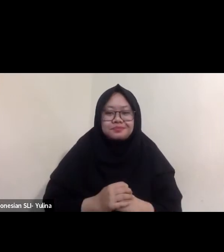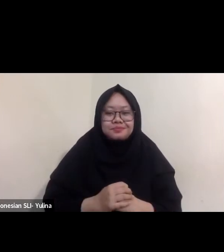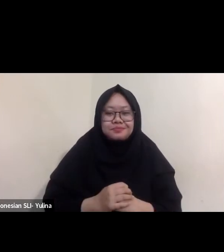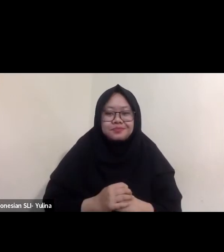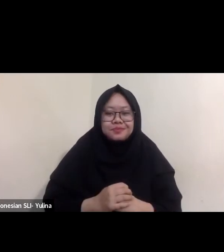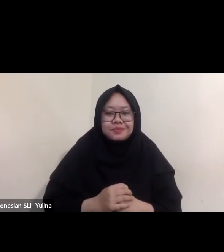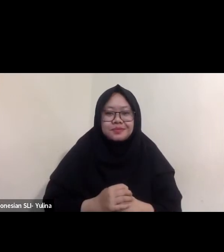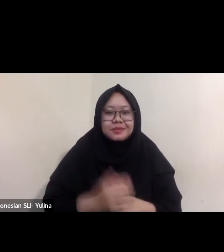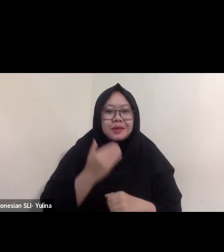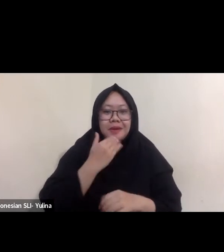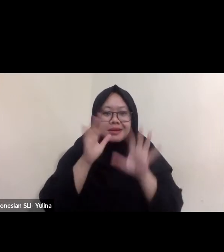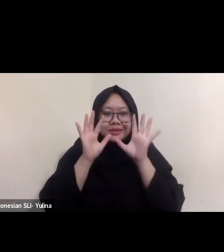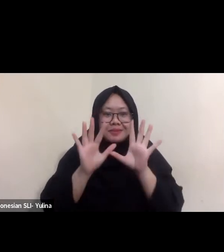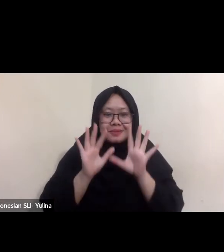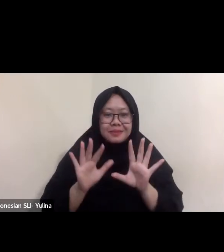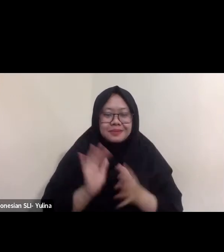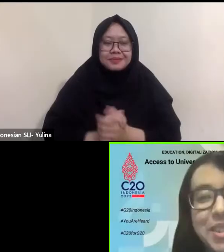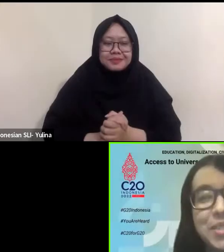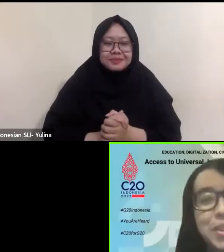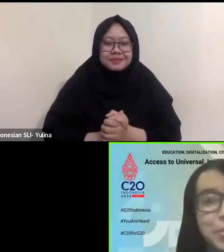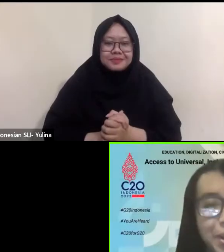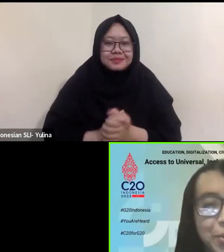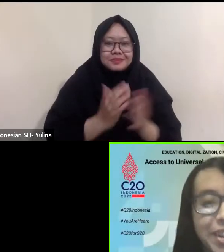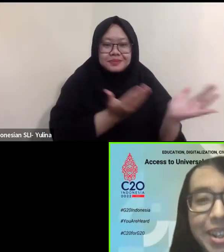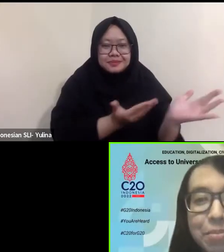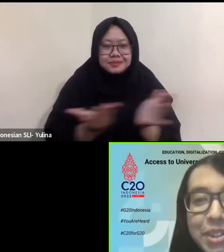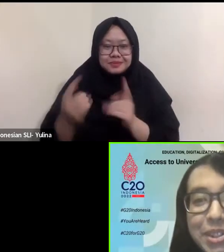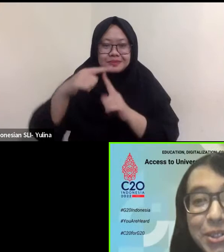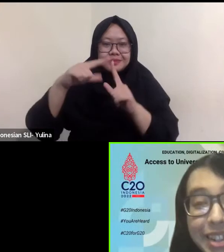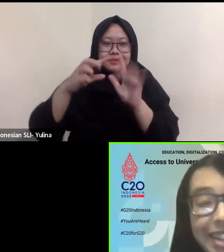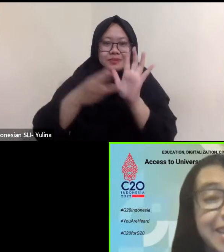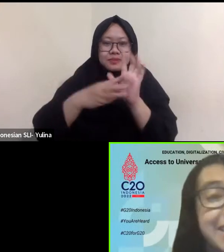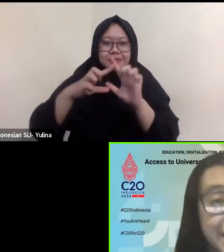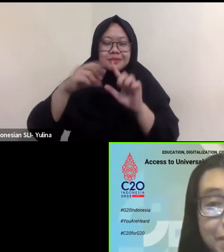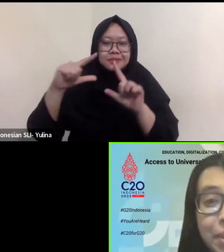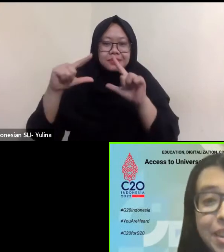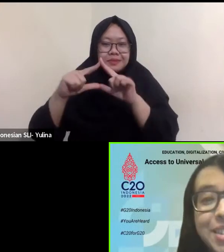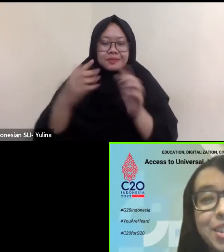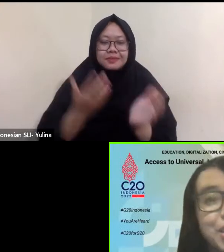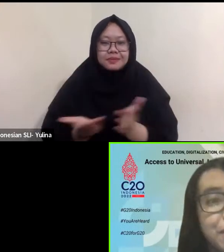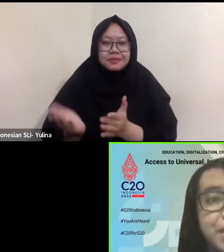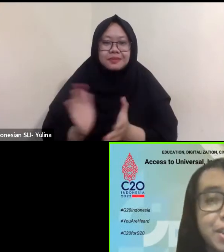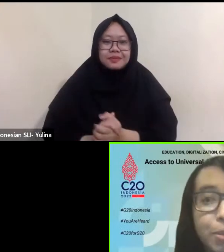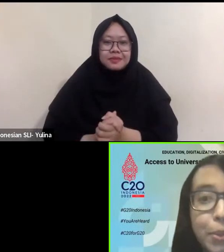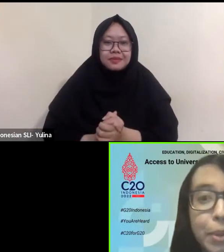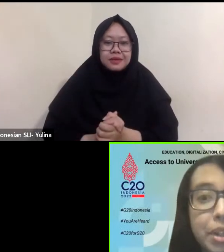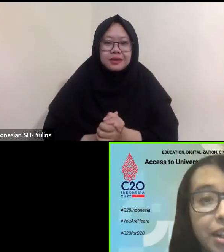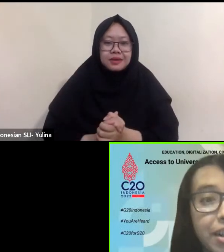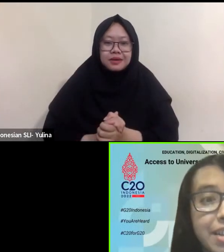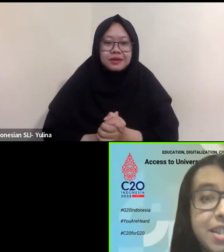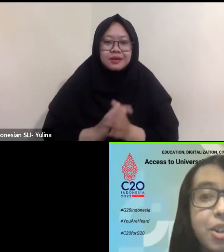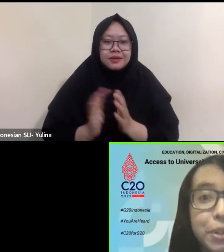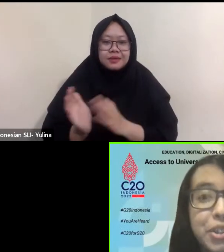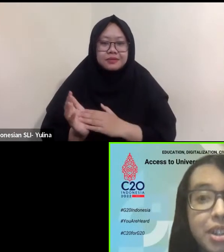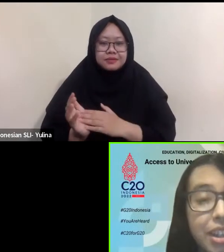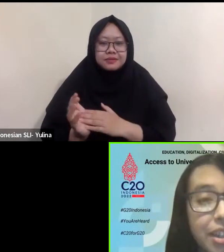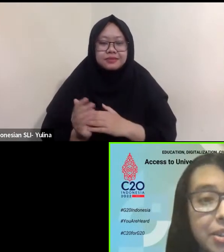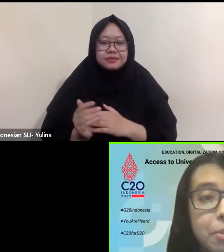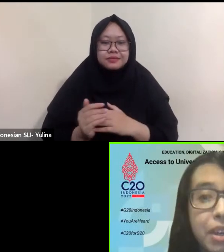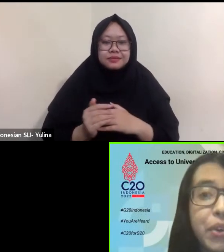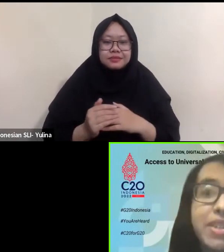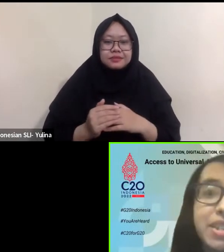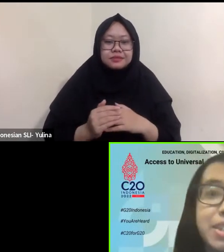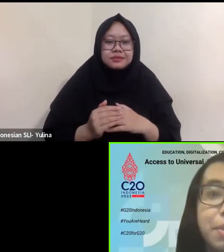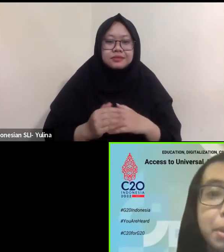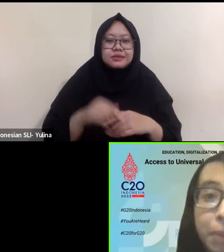you, Tamara. Thank you. Thank you very much for the warm welcome, Mr. Sugeng. Indeed, please serve this global webinar as an opportunity